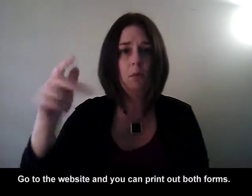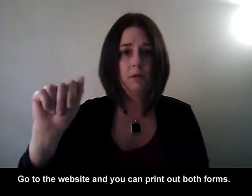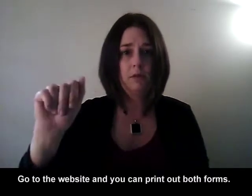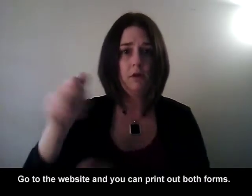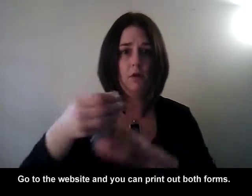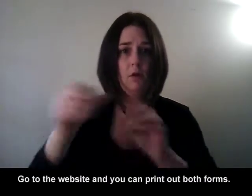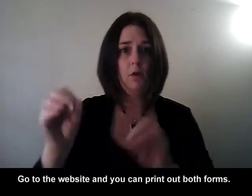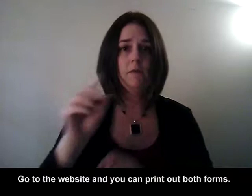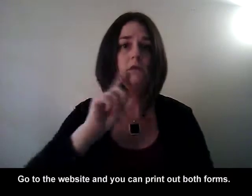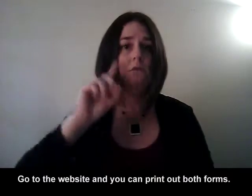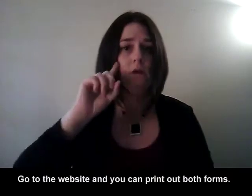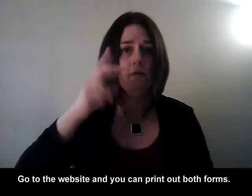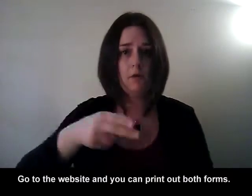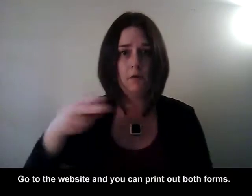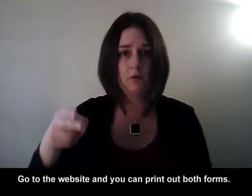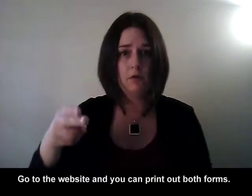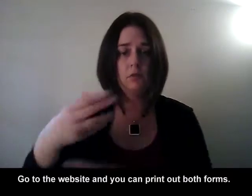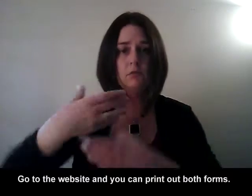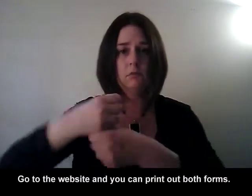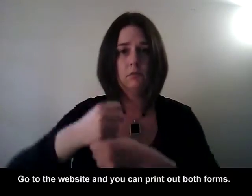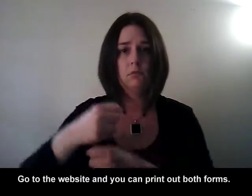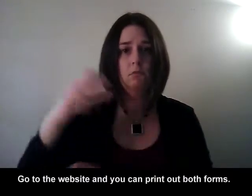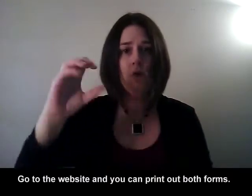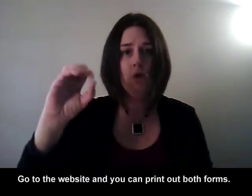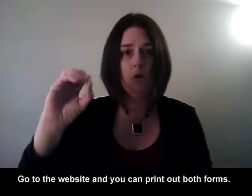Go to the website and you can print out both forms.